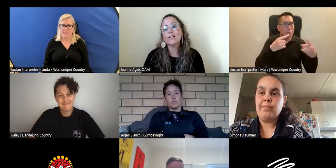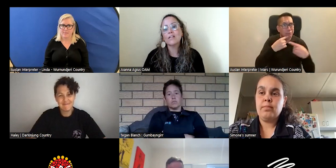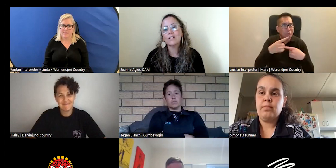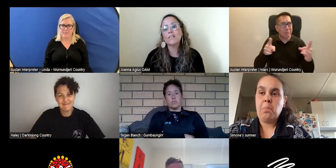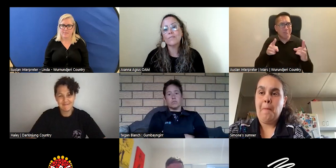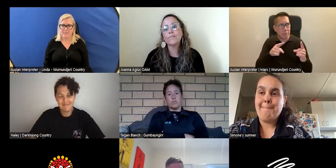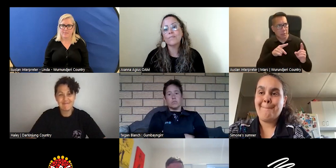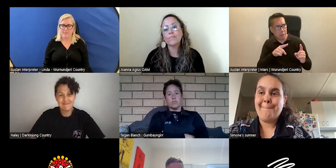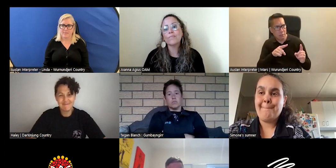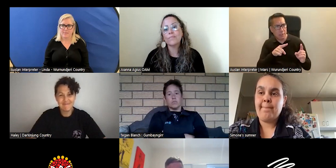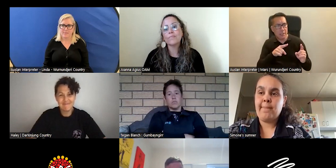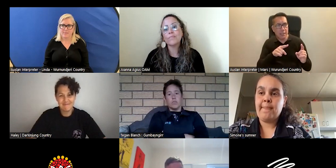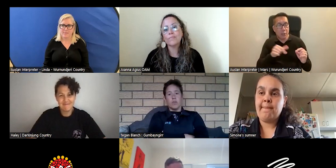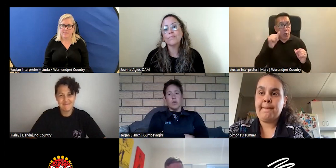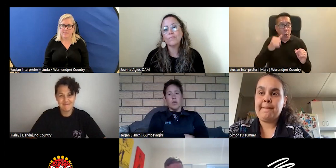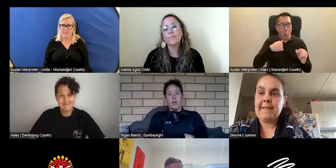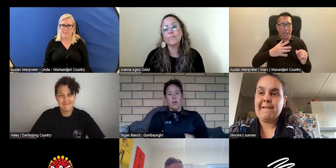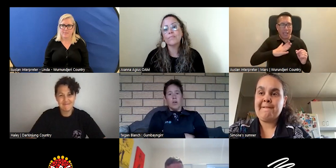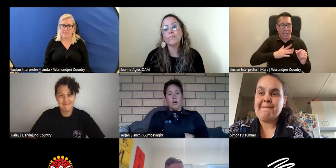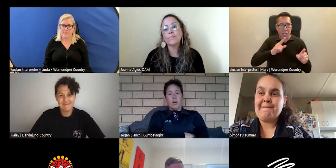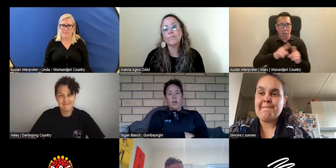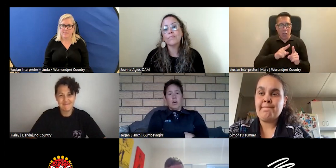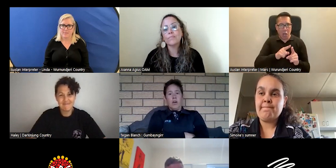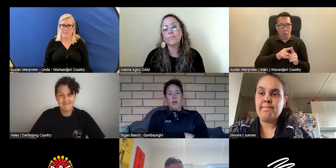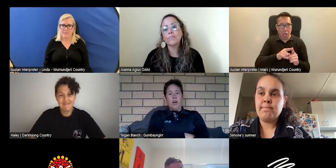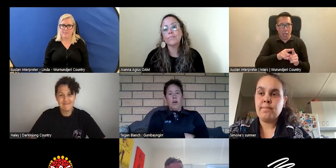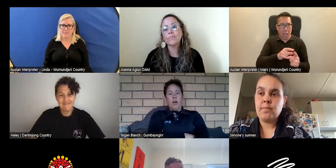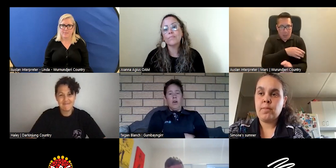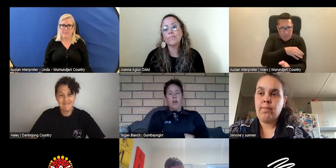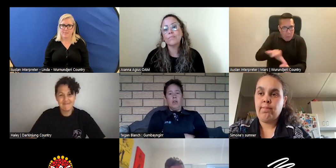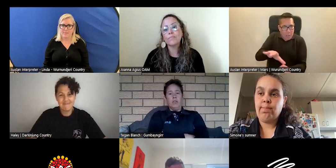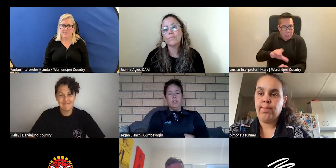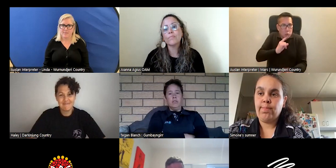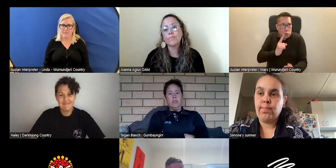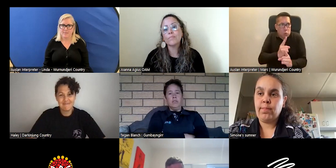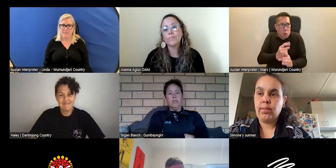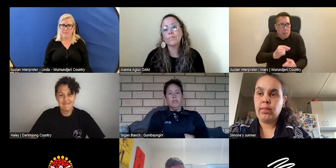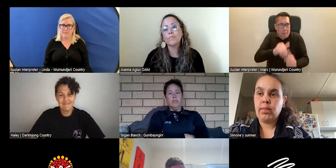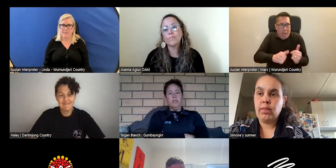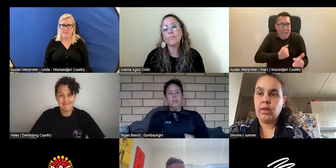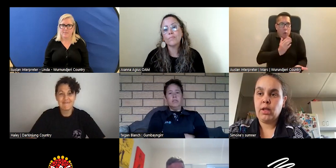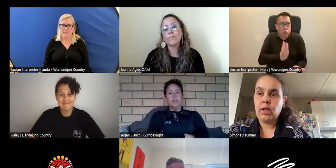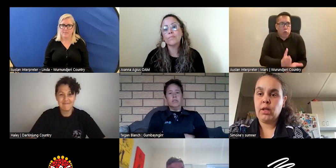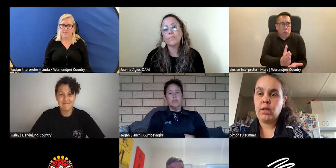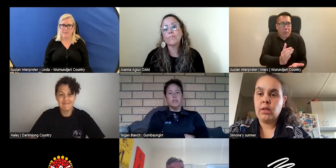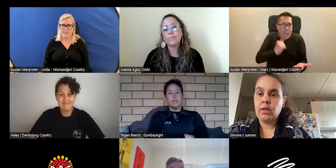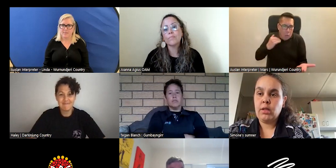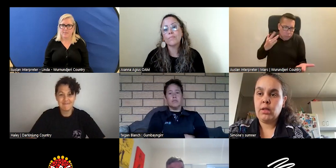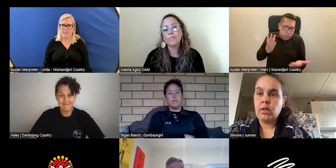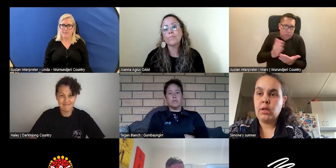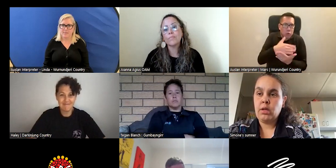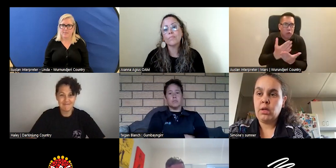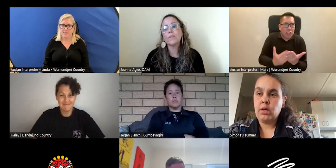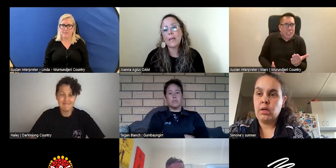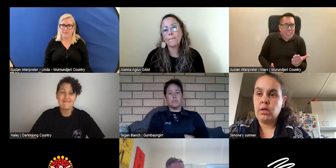know, we need that sense of empowerment within our voice to speak our truth, to speak our stories, to speak what